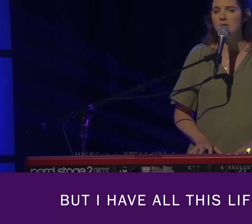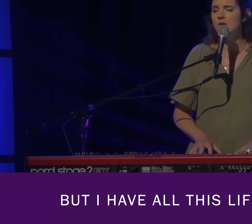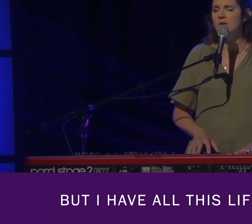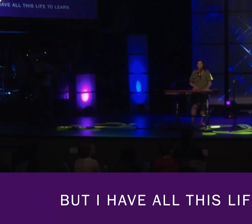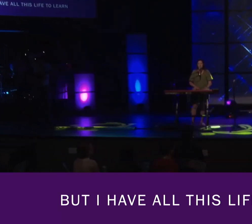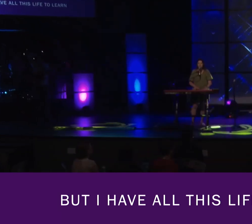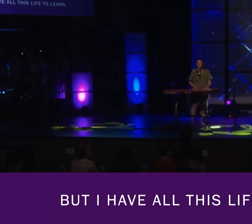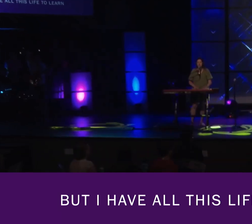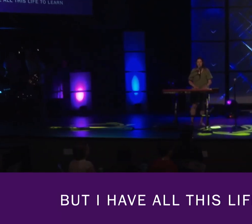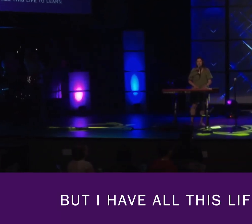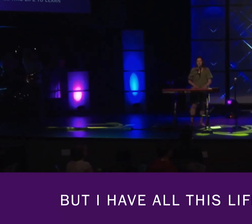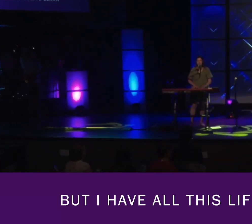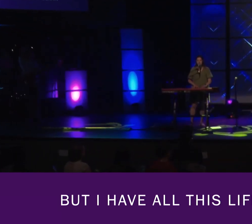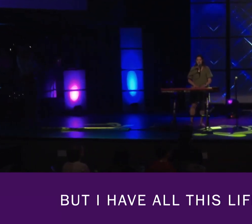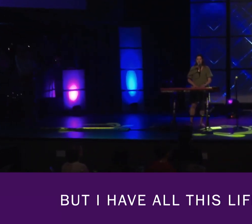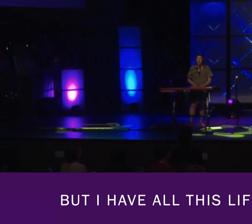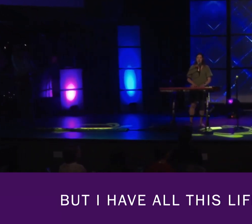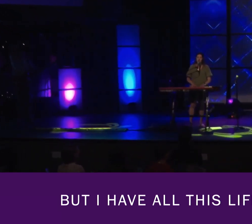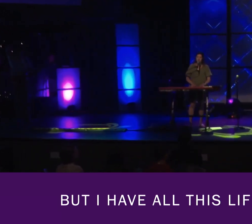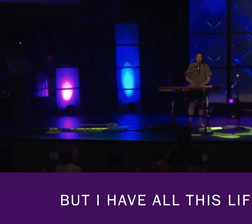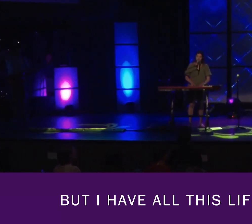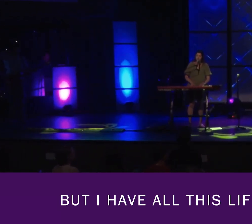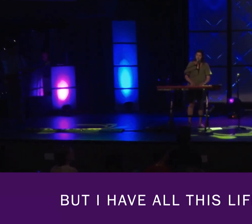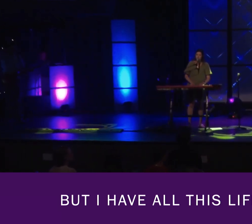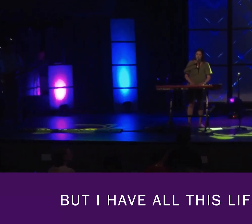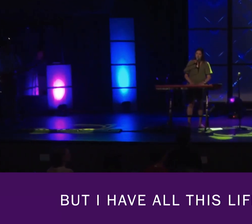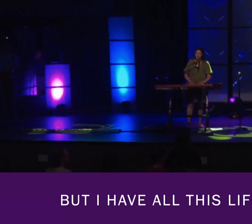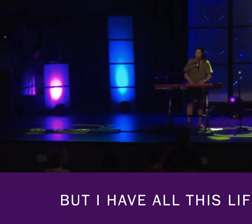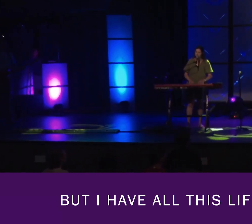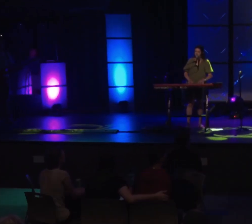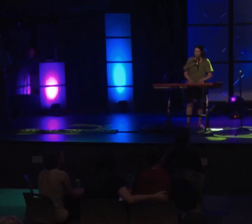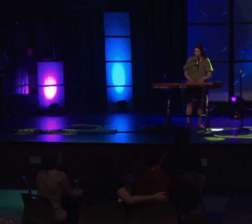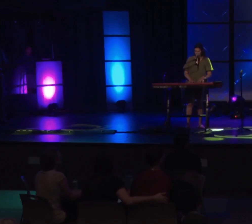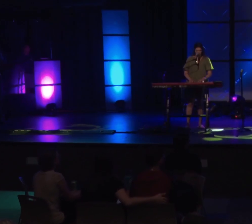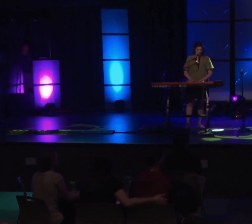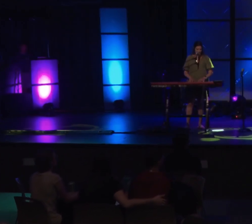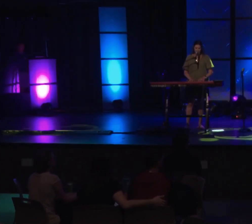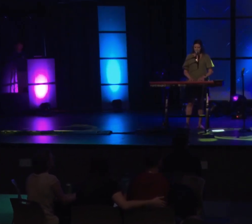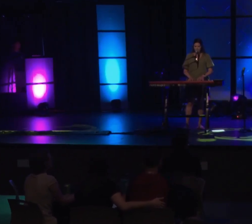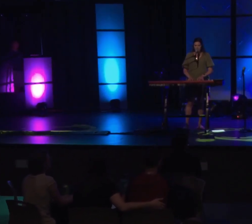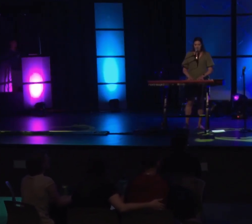have all this life to learn.